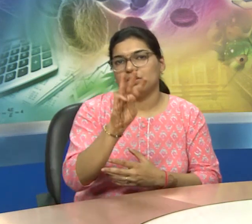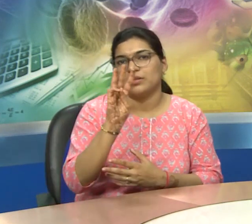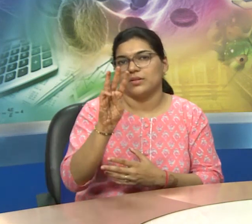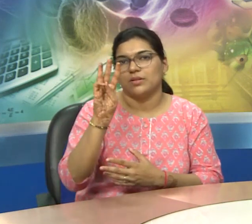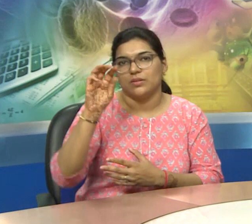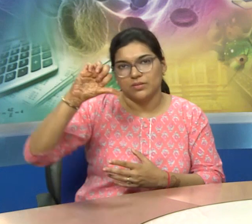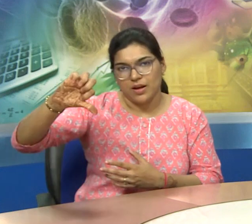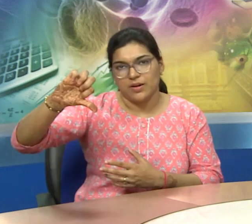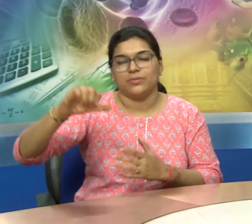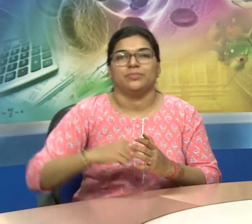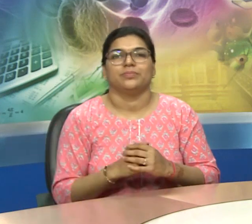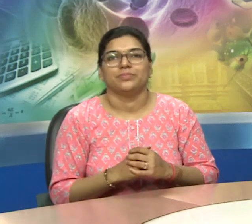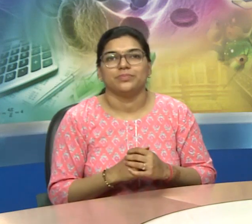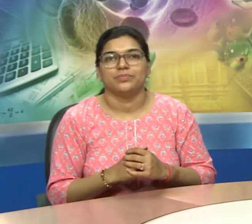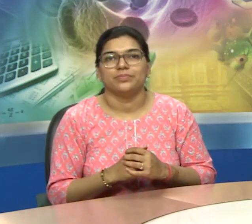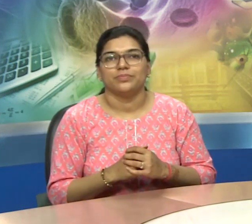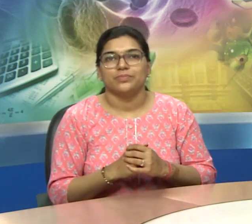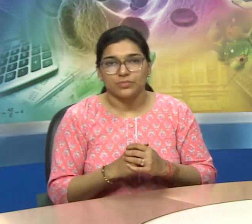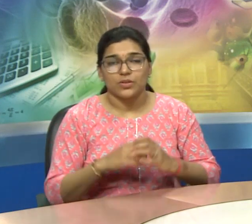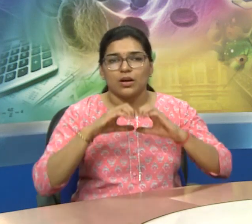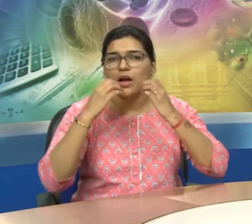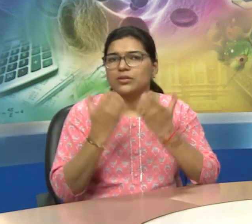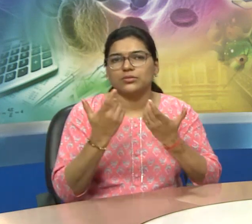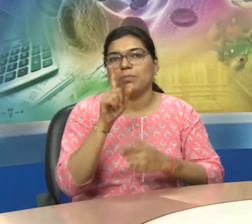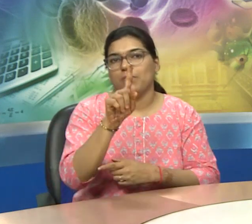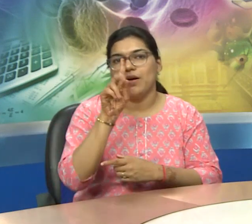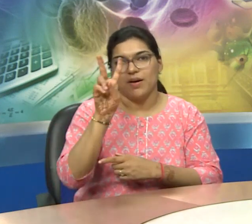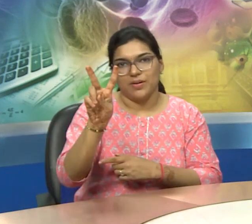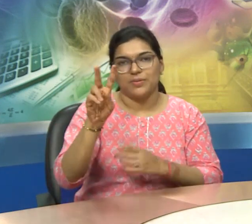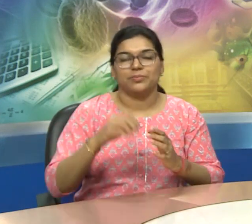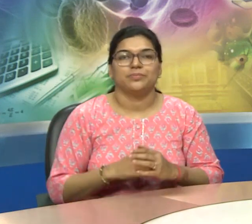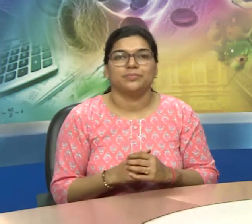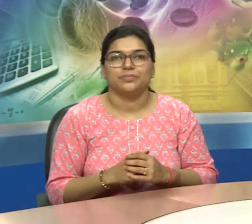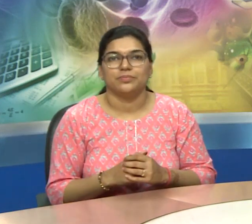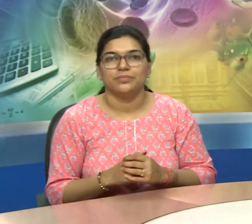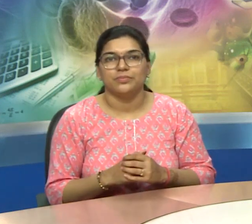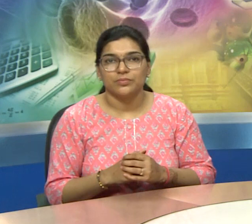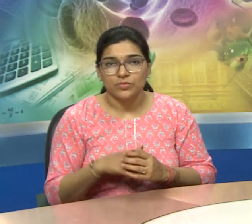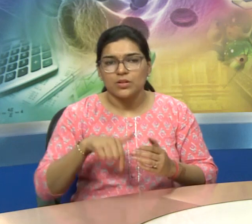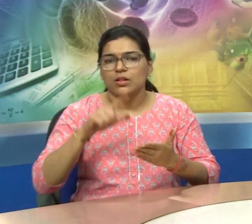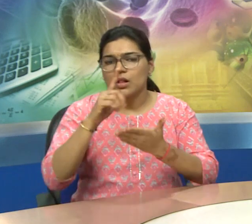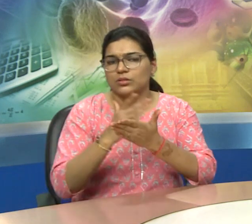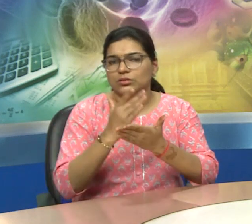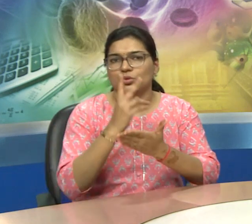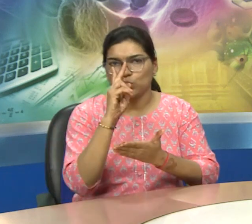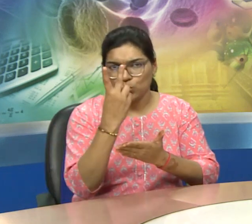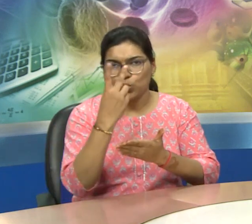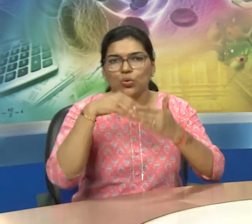and Information Science. Code number for this subject is 339. This is